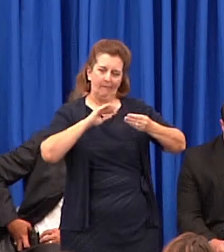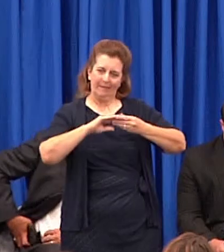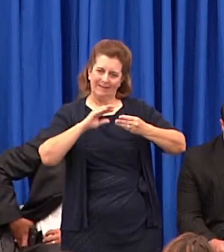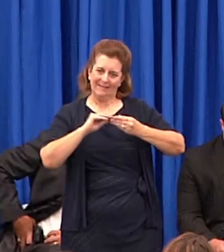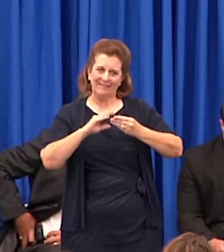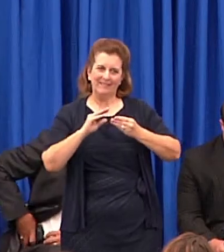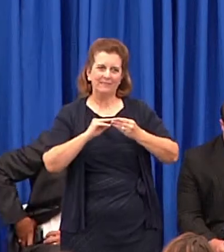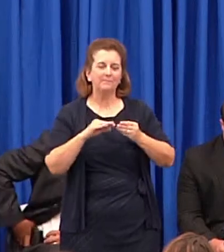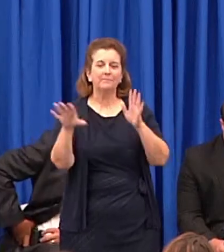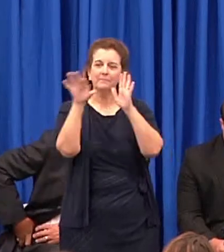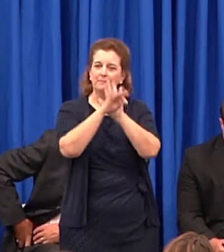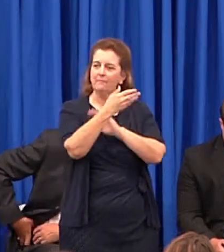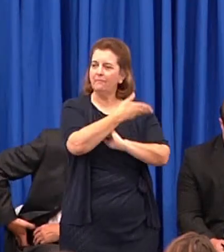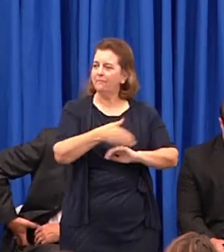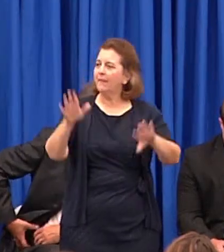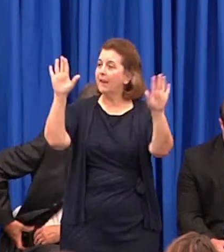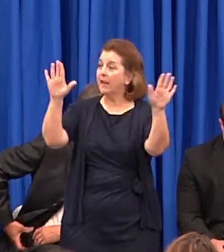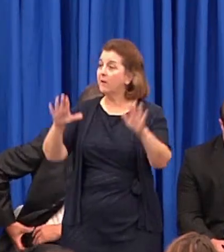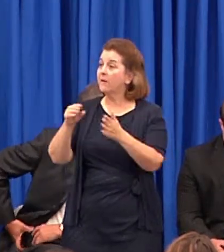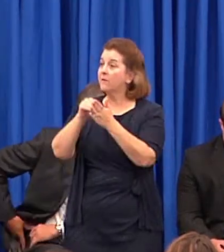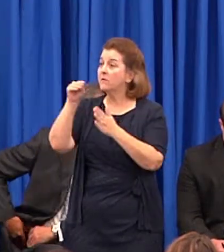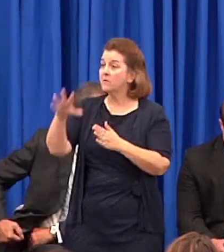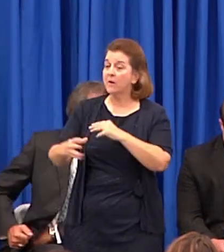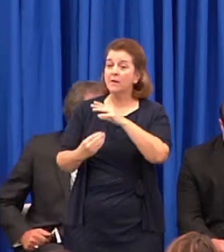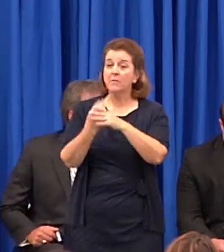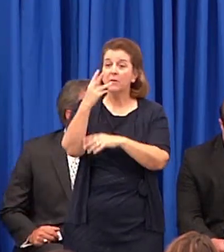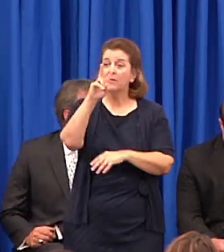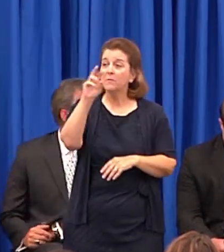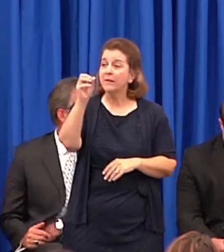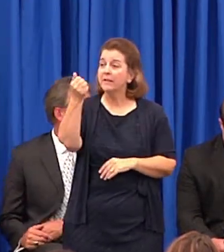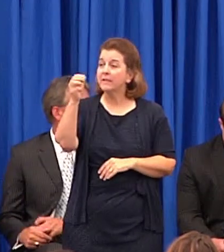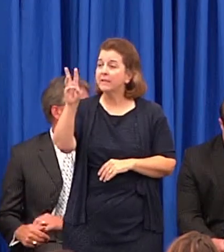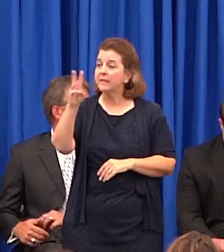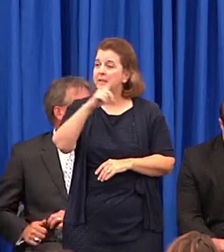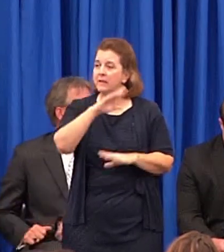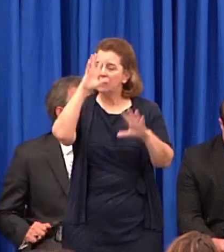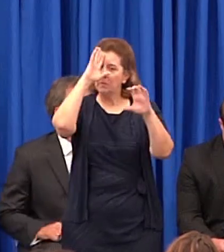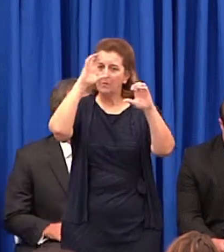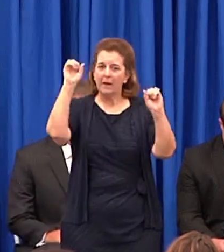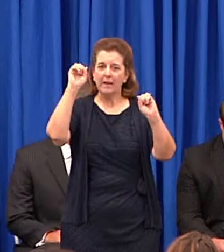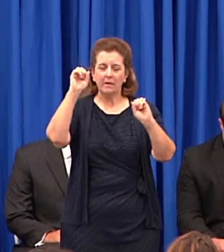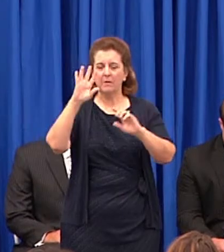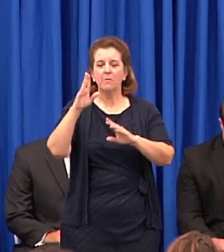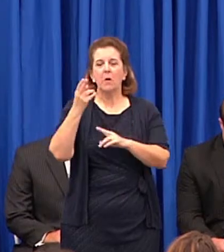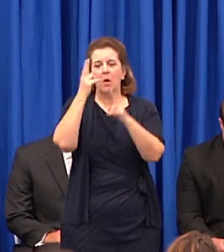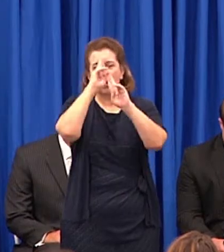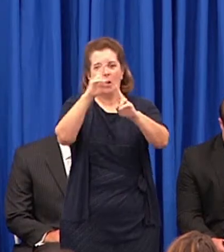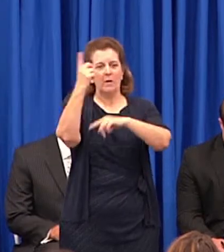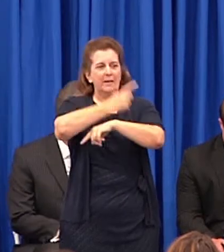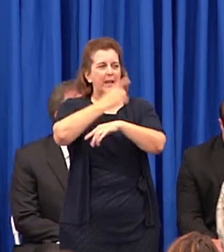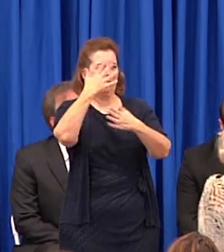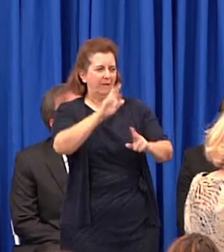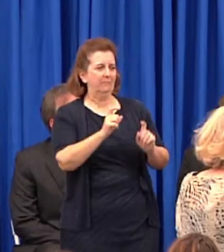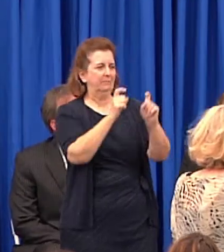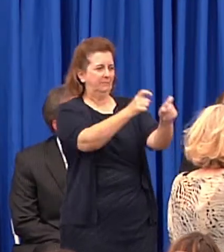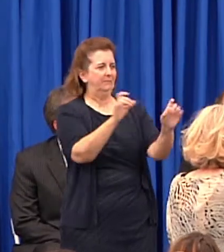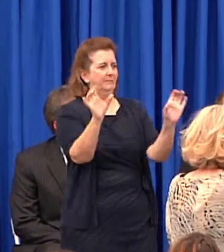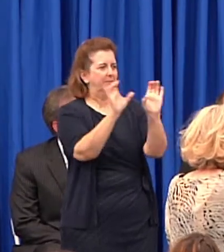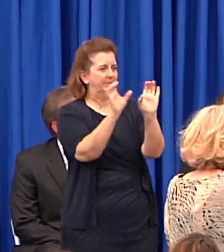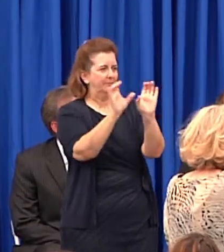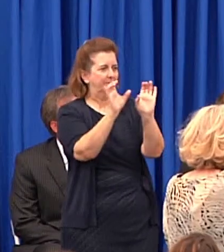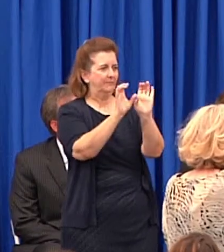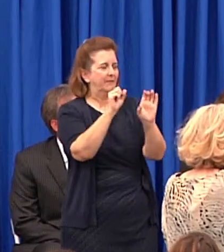She was selected as the Outstanding Student for Spring 2016, and she was President Honors Day and got her certificate, but I still like to call attention